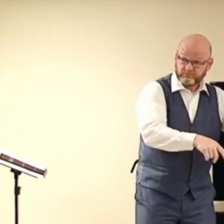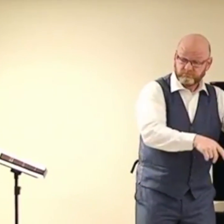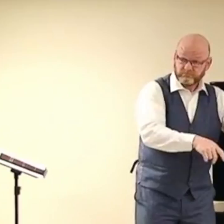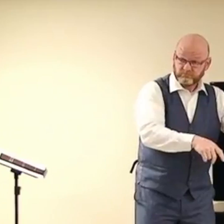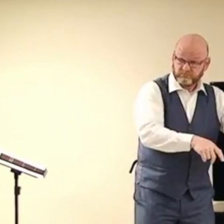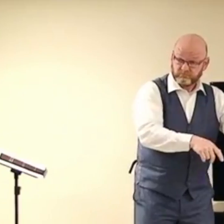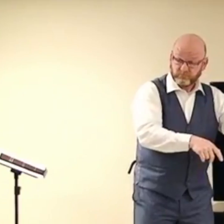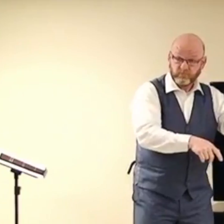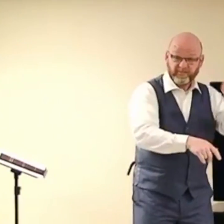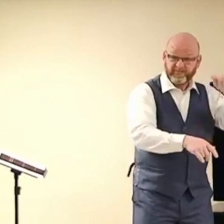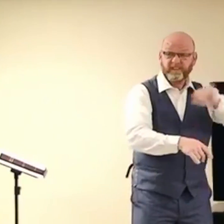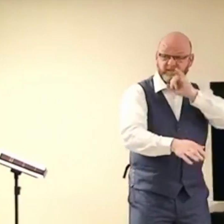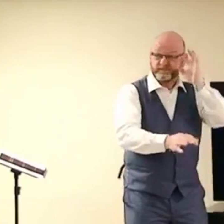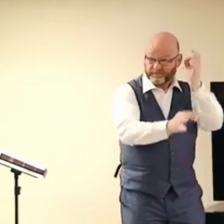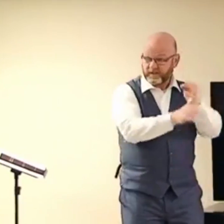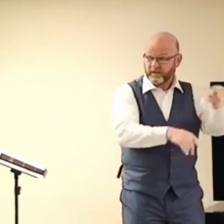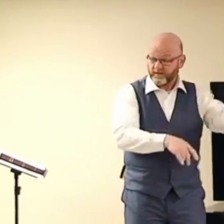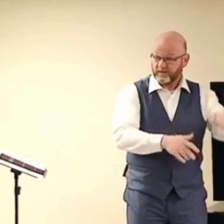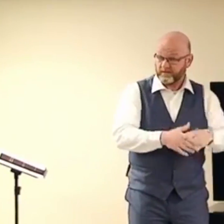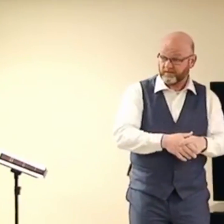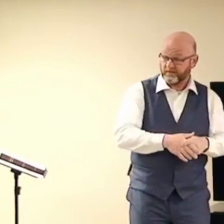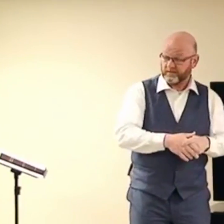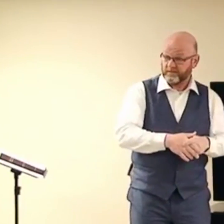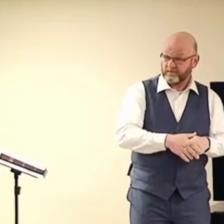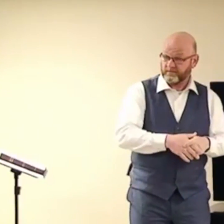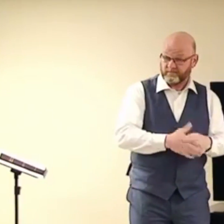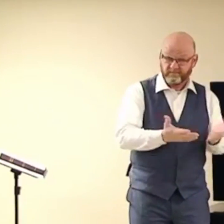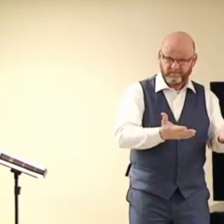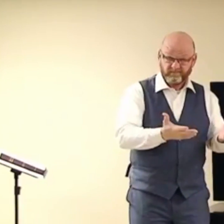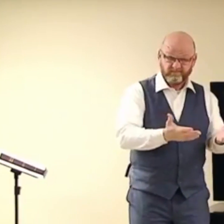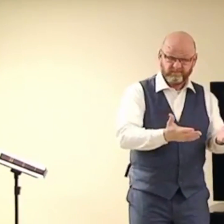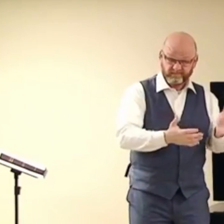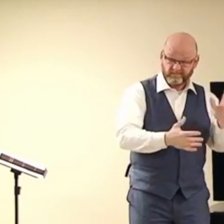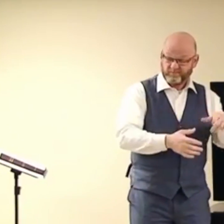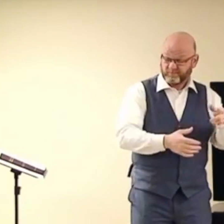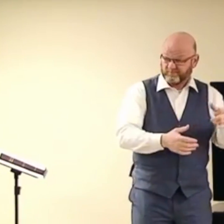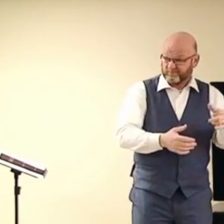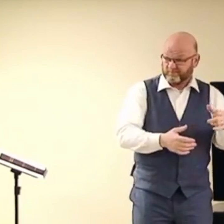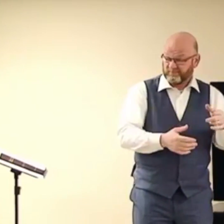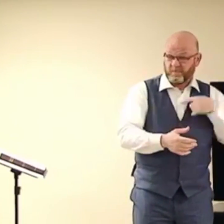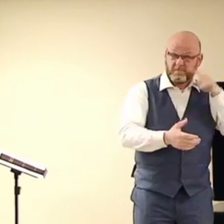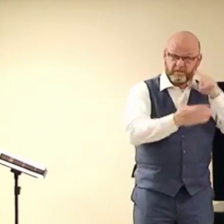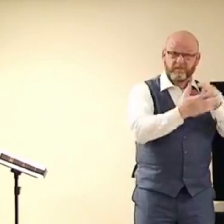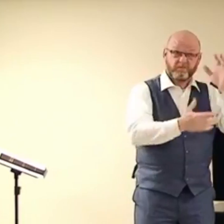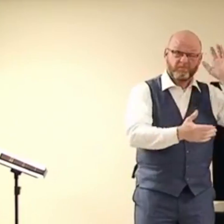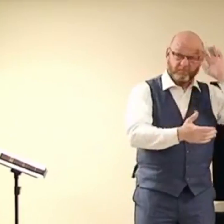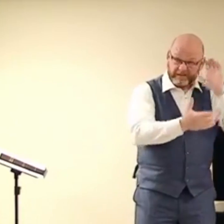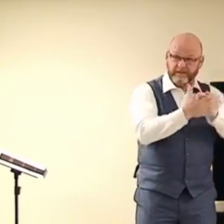I believe in the creation story as it is written in God's word.